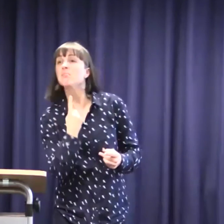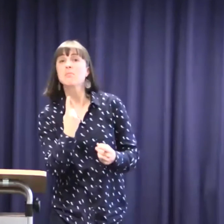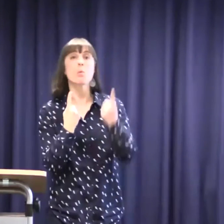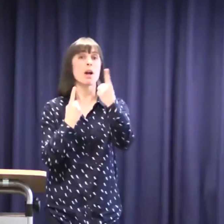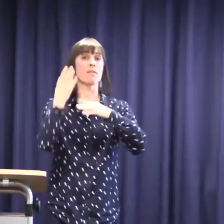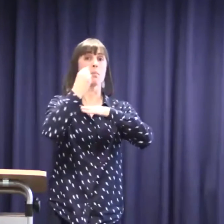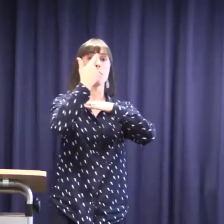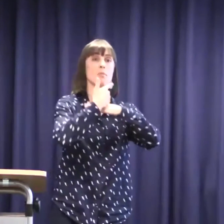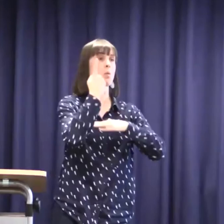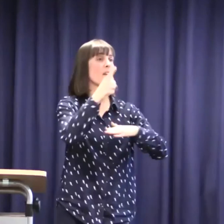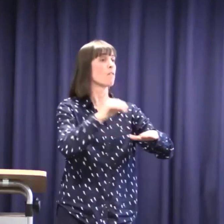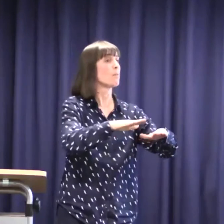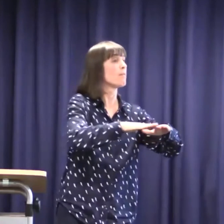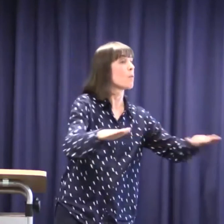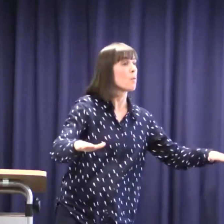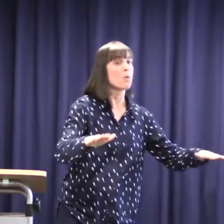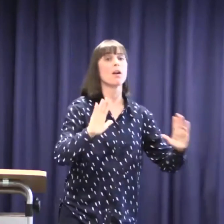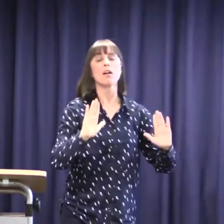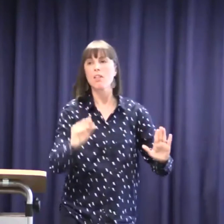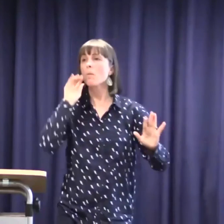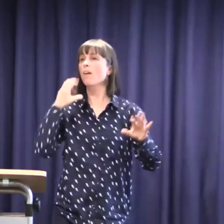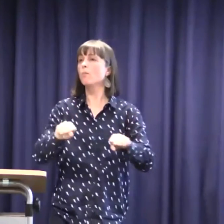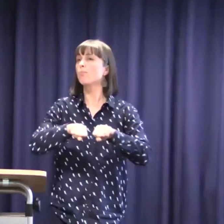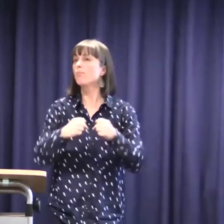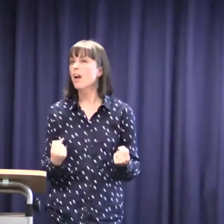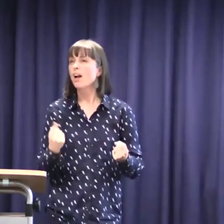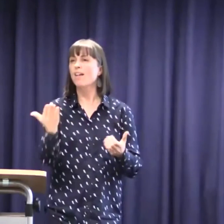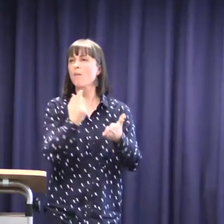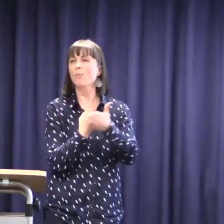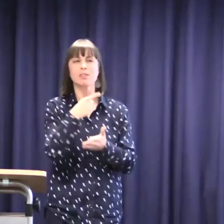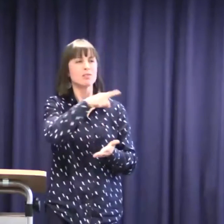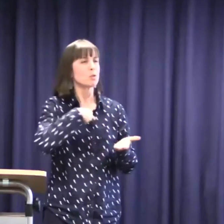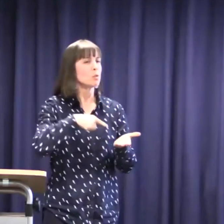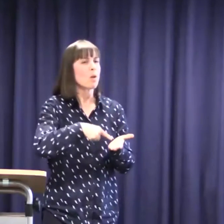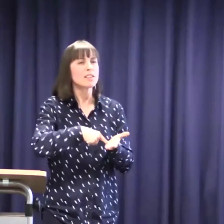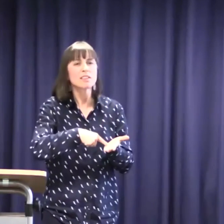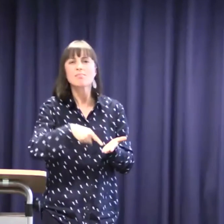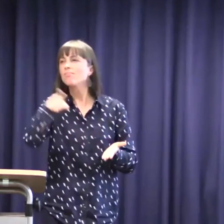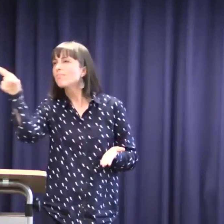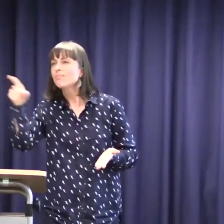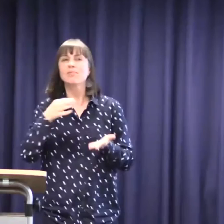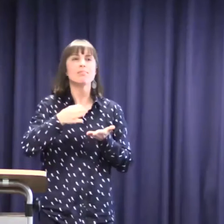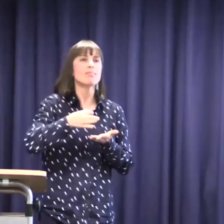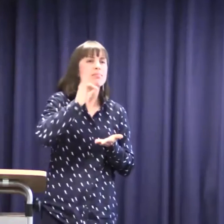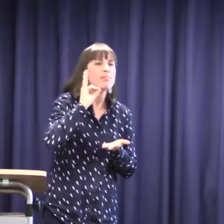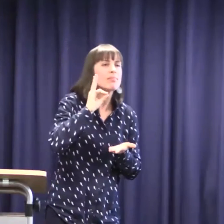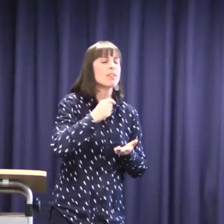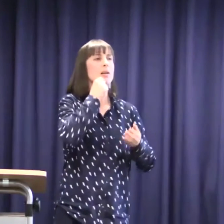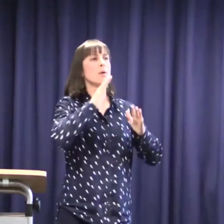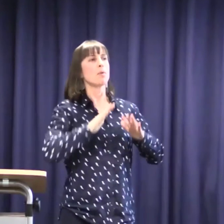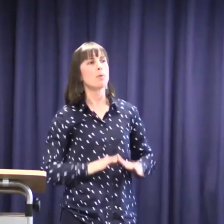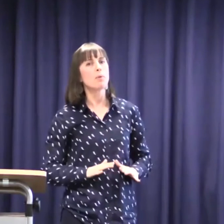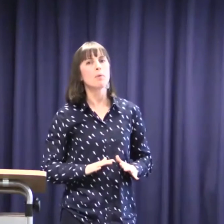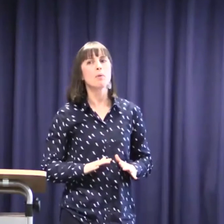that you, those in the audience, need answered now, whether it be from the floor or via live streaming.